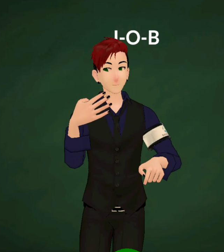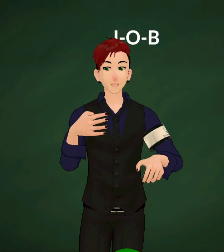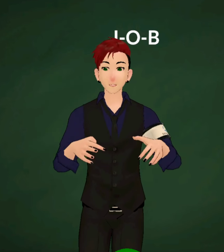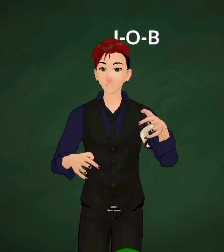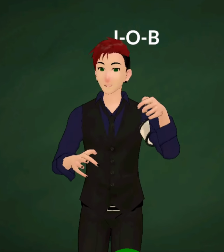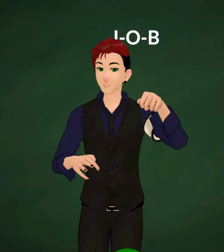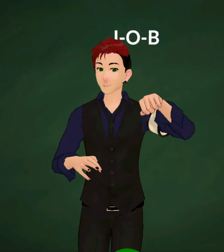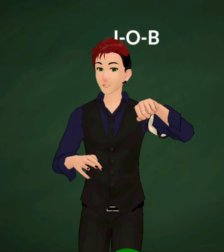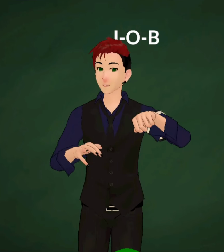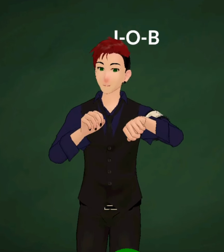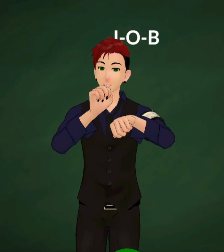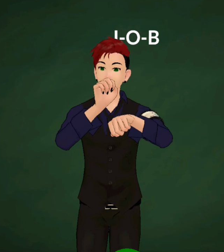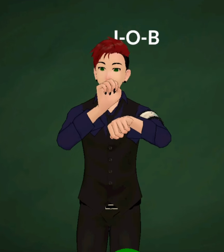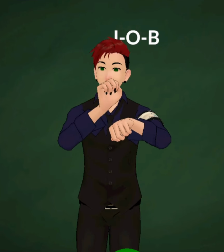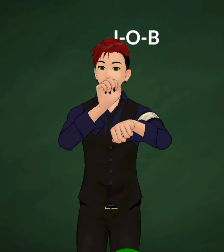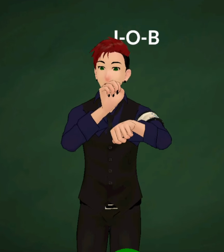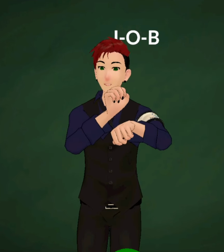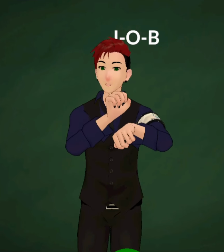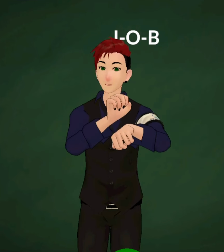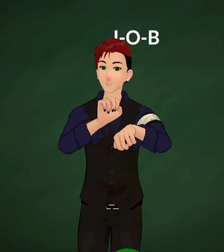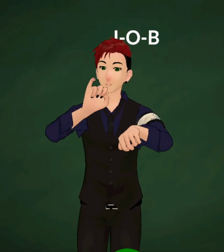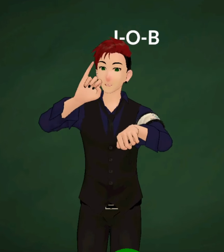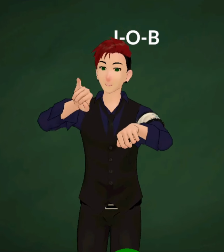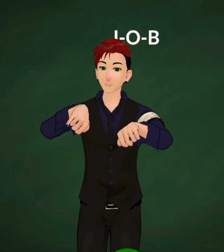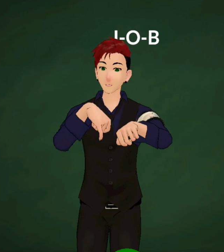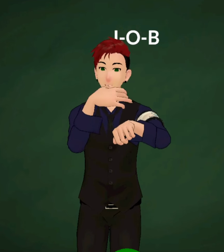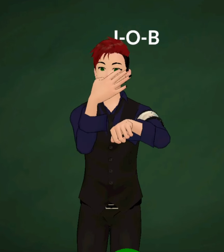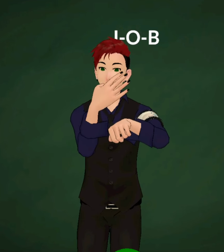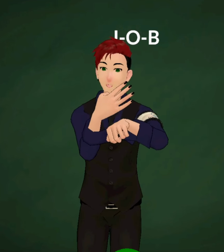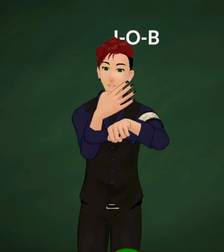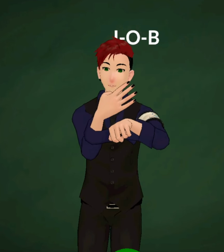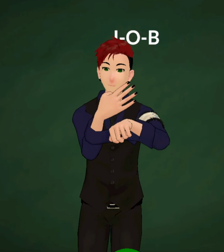I have seen some people they combine it with work and they do job.